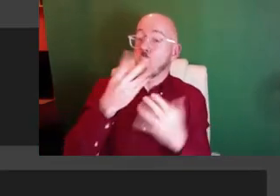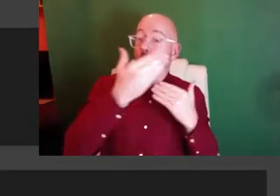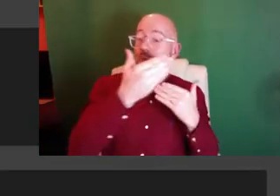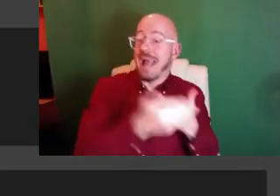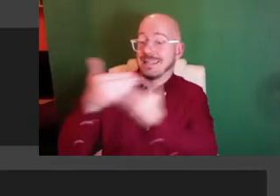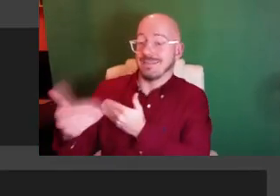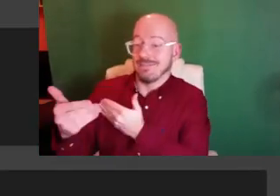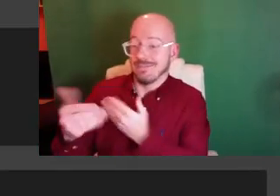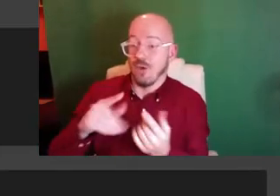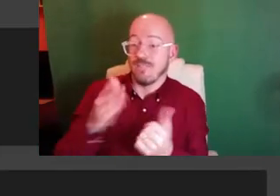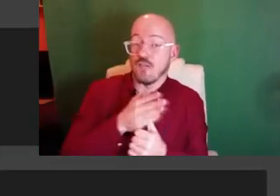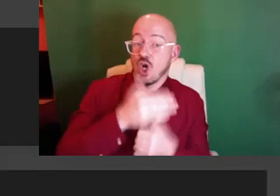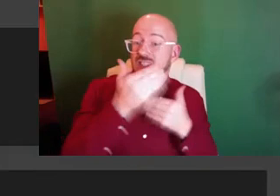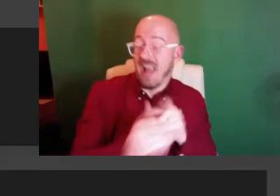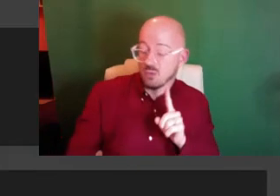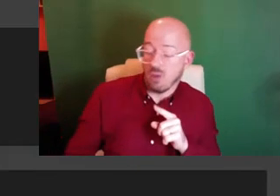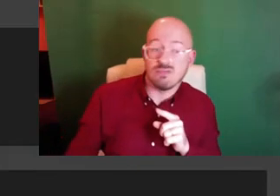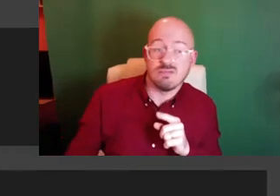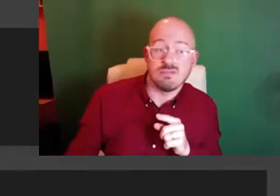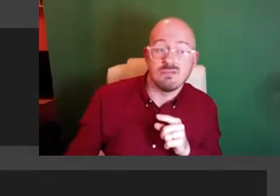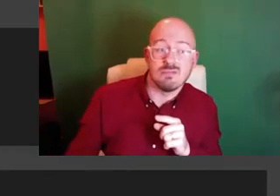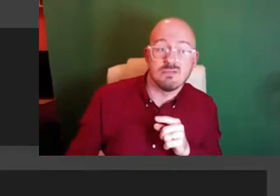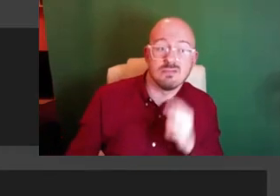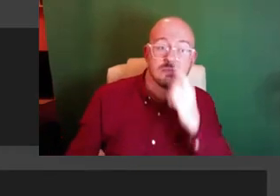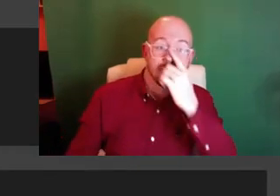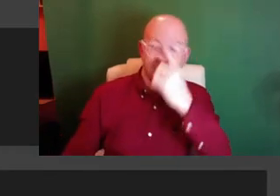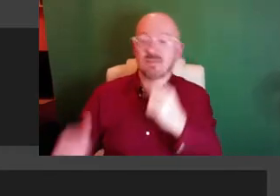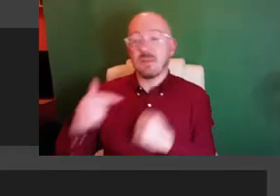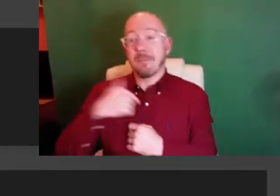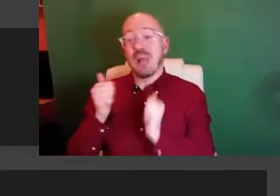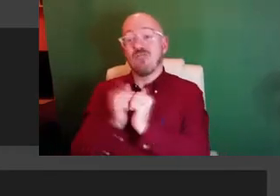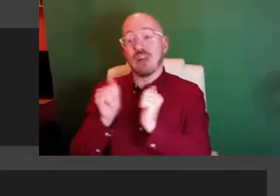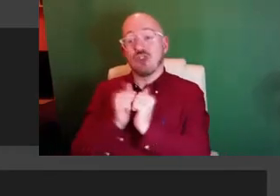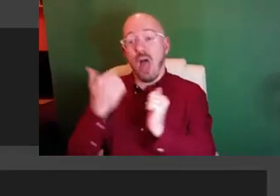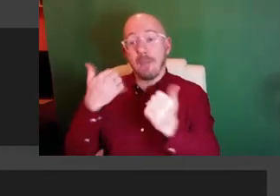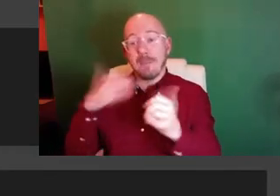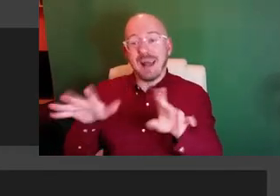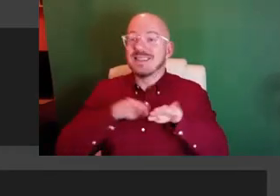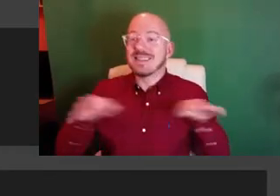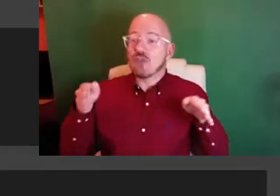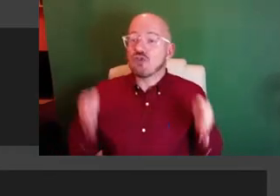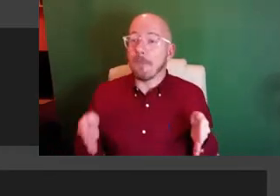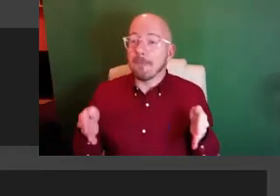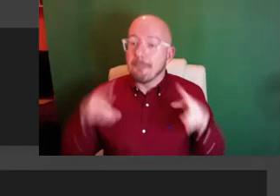So to give you some background of our research project, this was conducted over 2 phases.